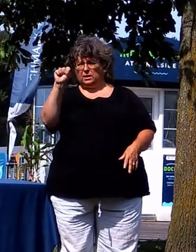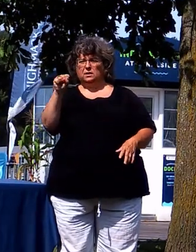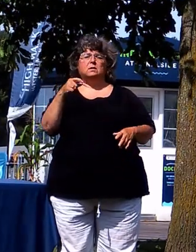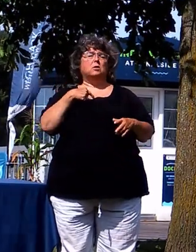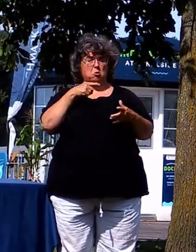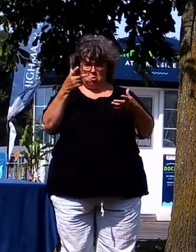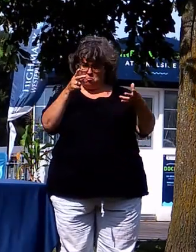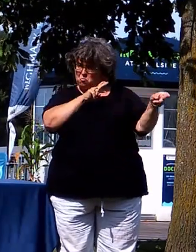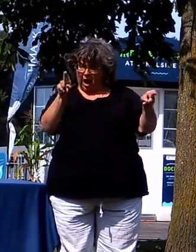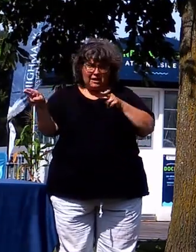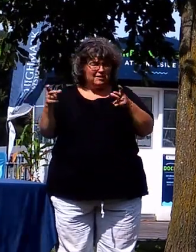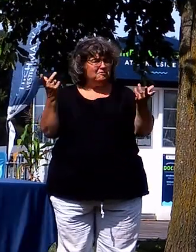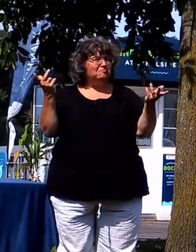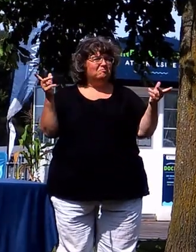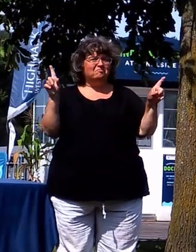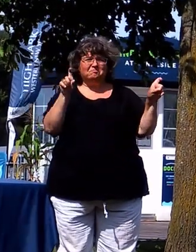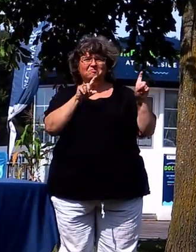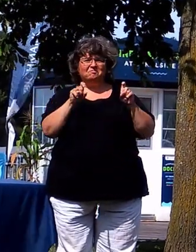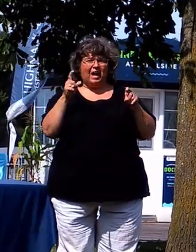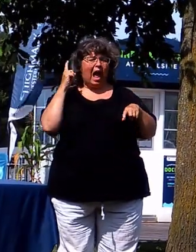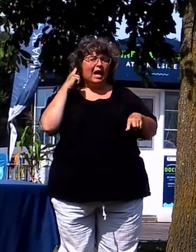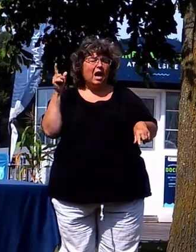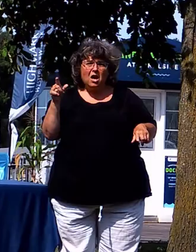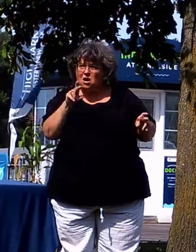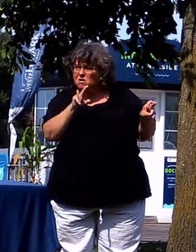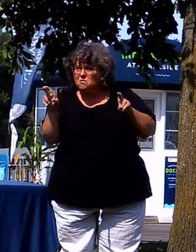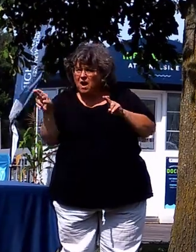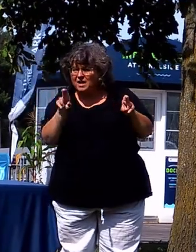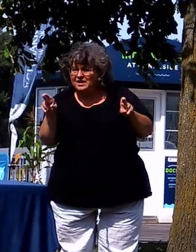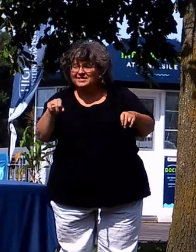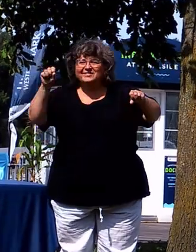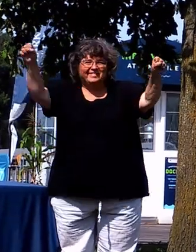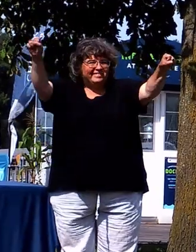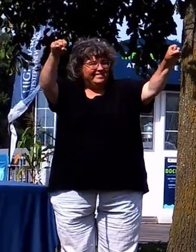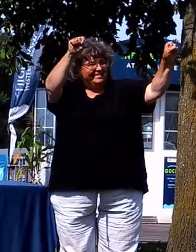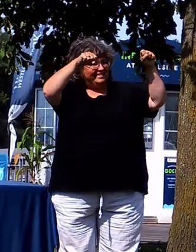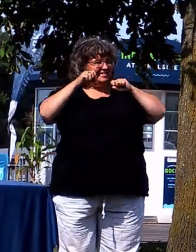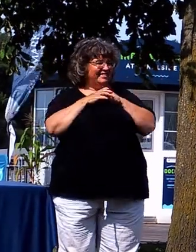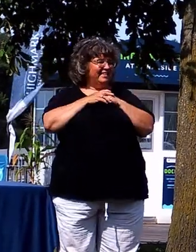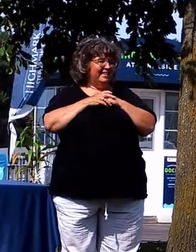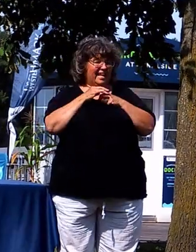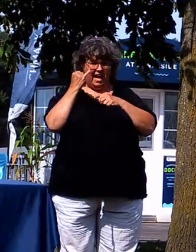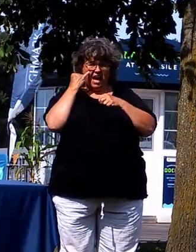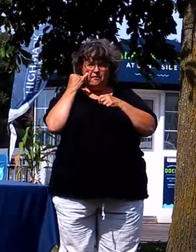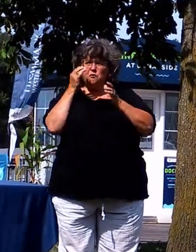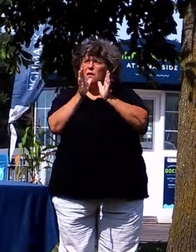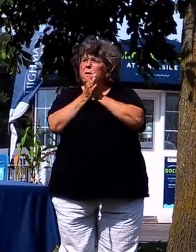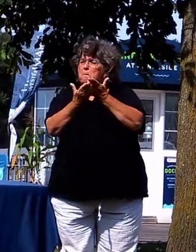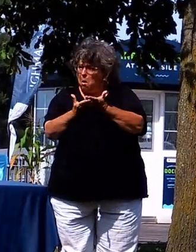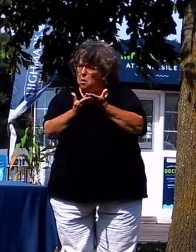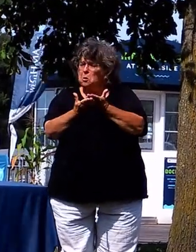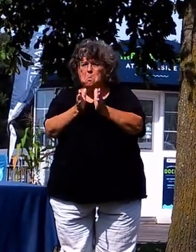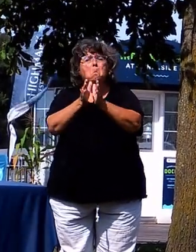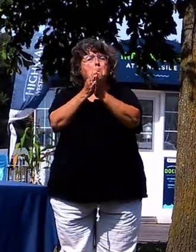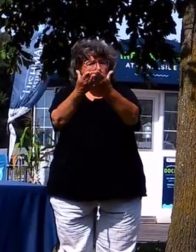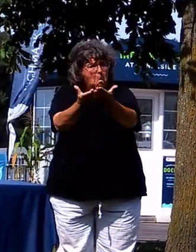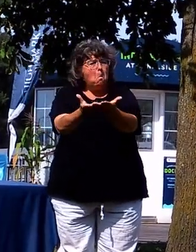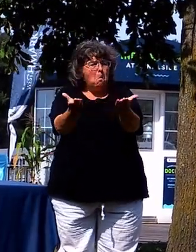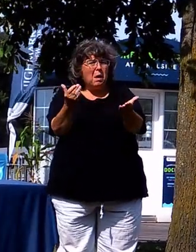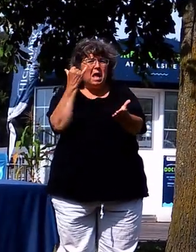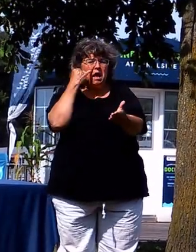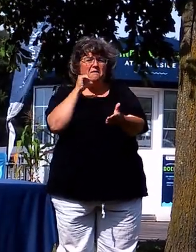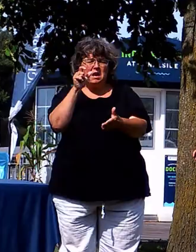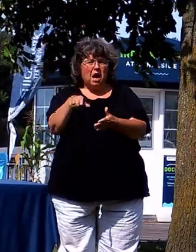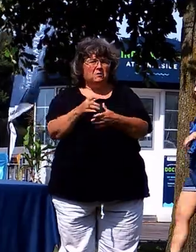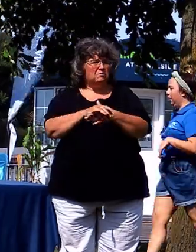are you all ready? All right, I can't hear you. Are you all ready? All right, so if you have a copy of the book, you can go ahead and put your copy out. If